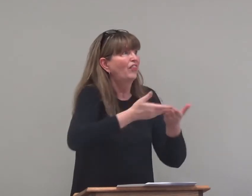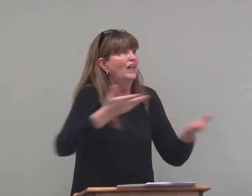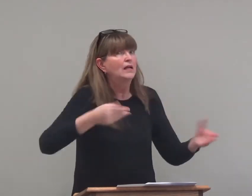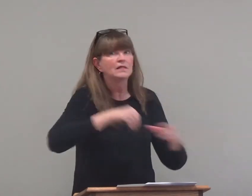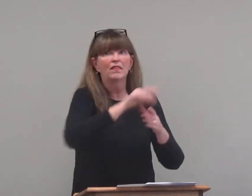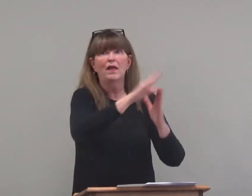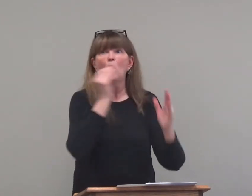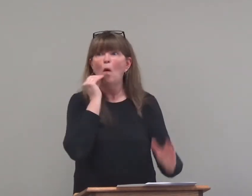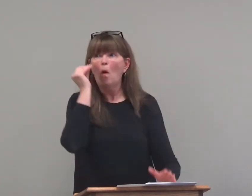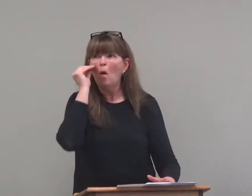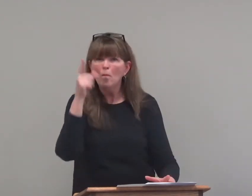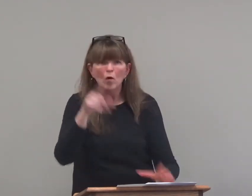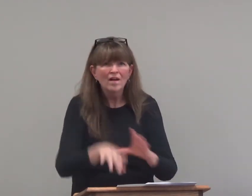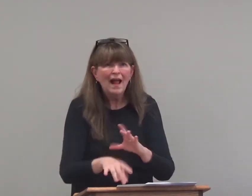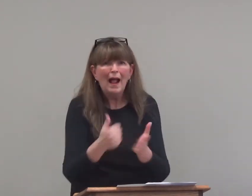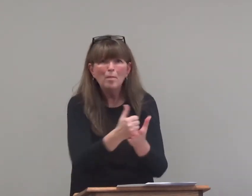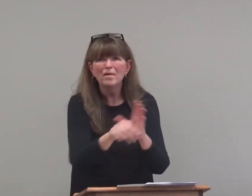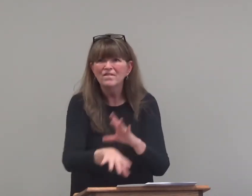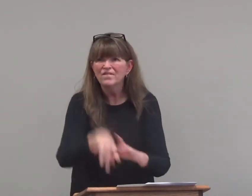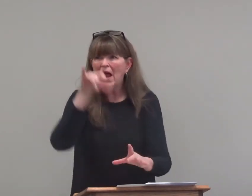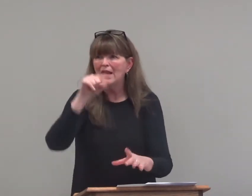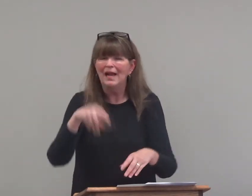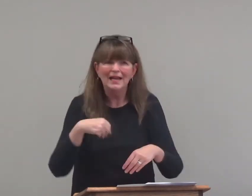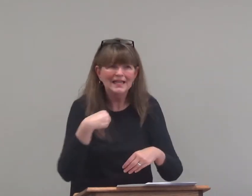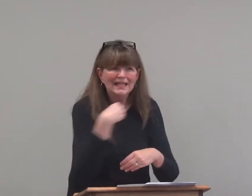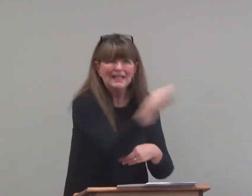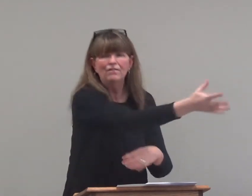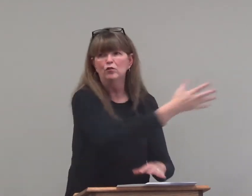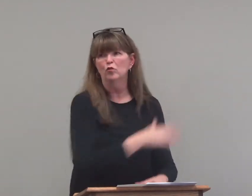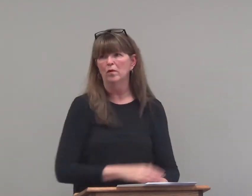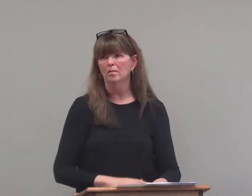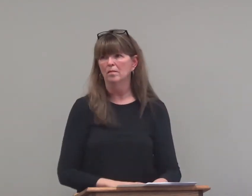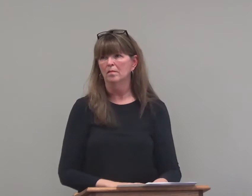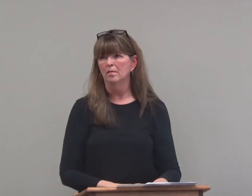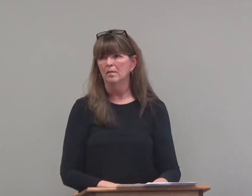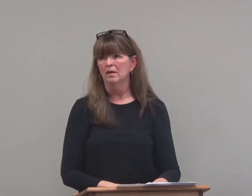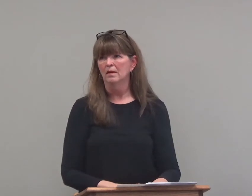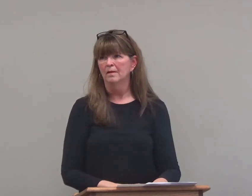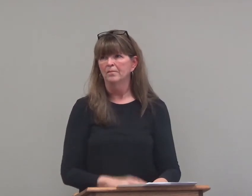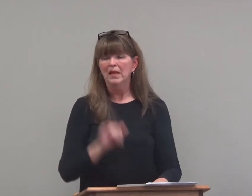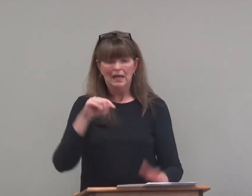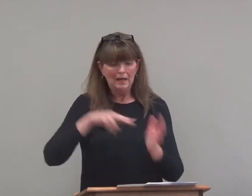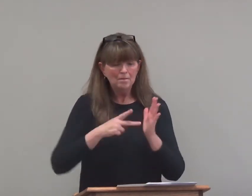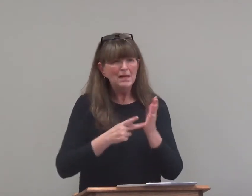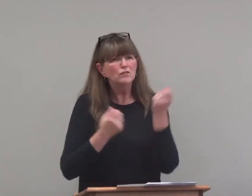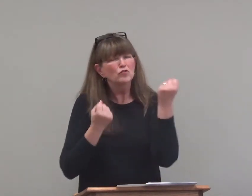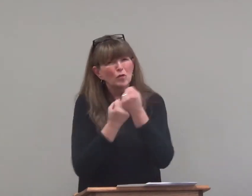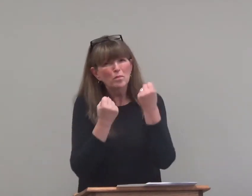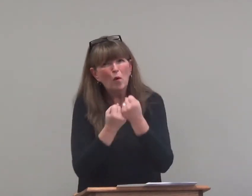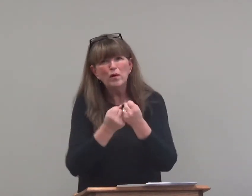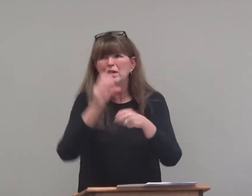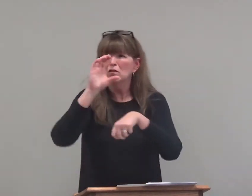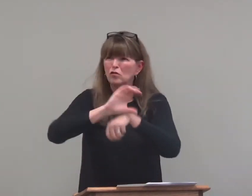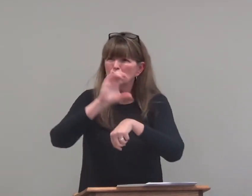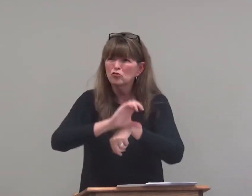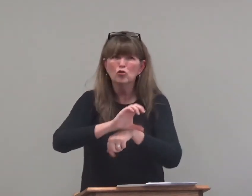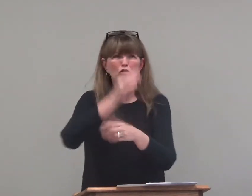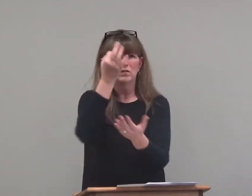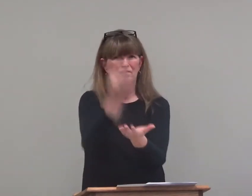who doesn't have the necessities in their home, then help them find it. Give it to them, whatever they need. Support the